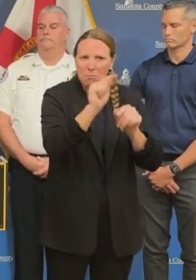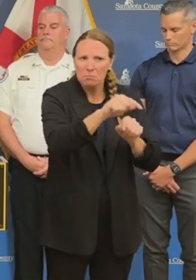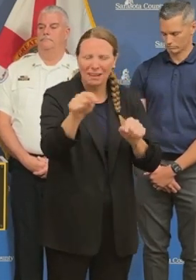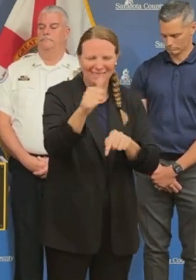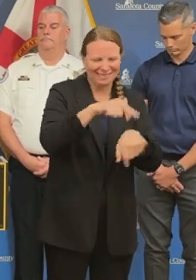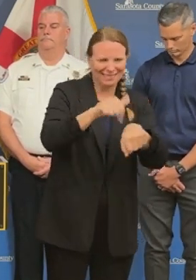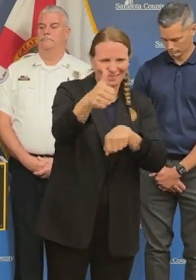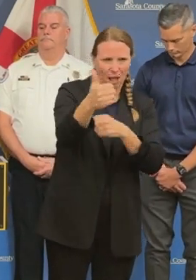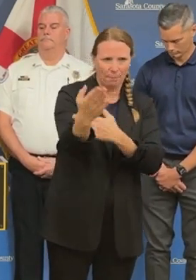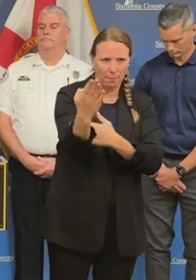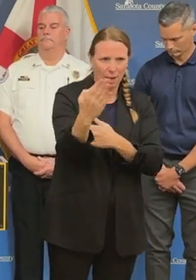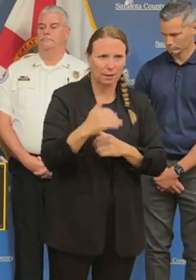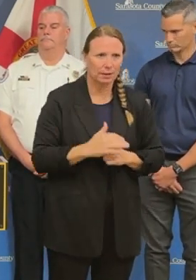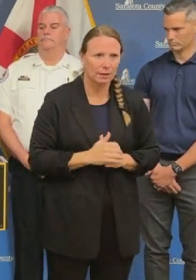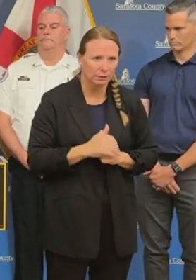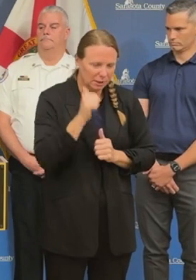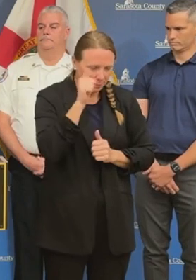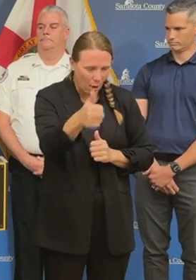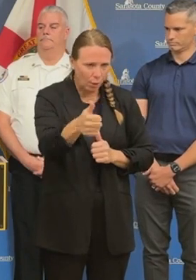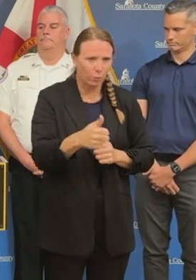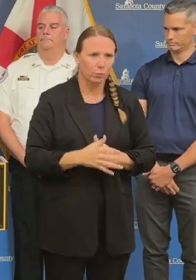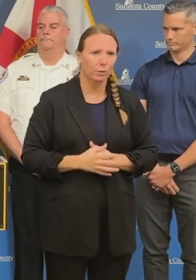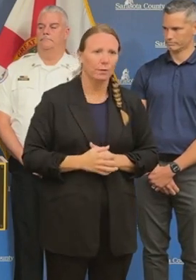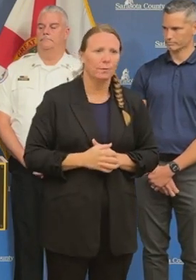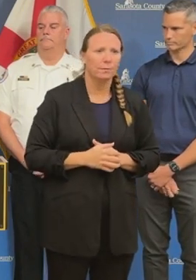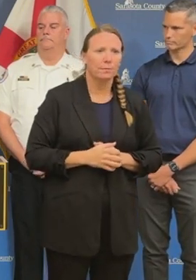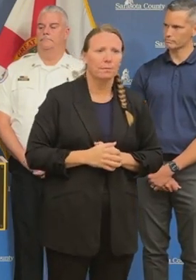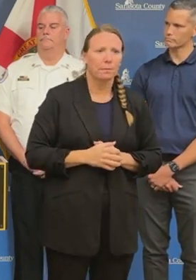a.m. And we have a list of those at our website,